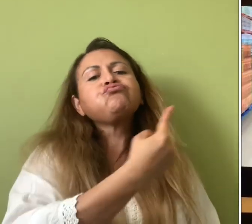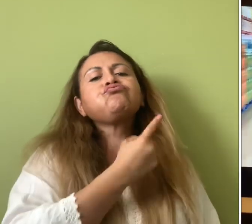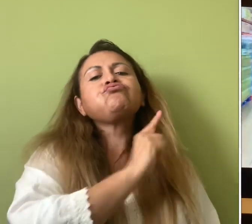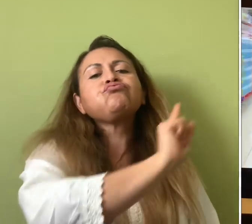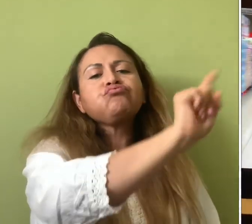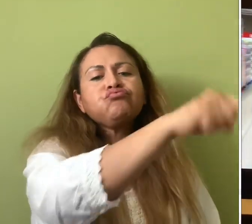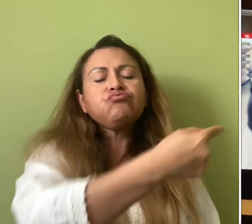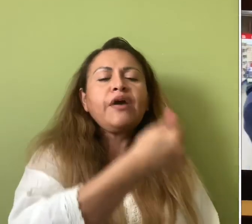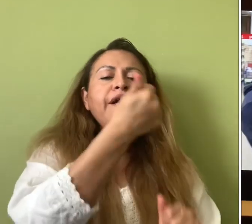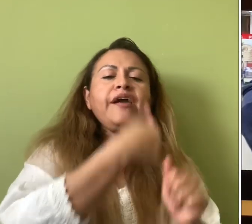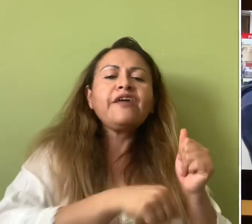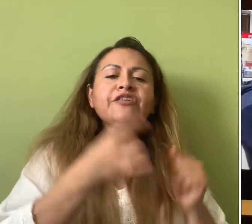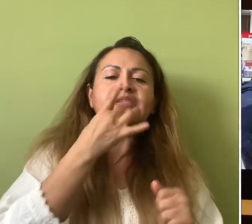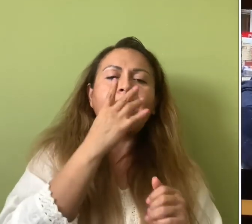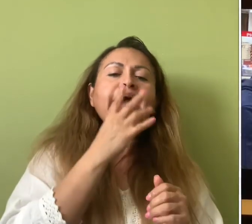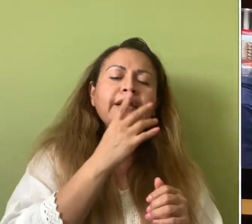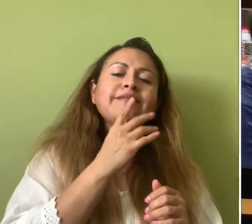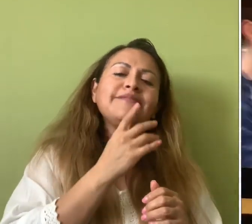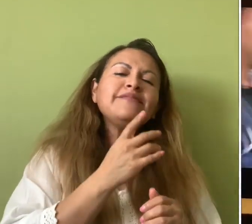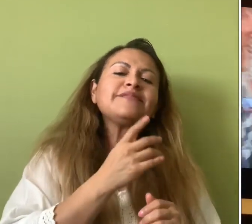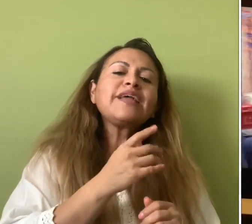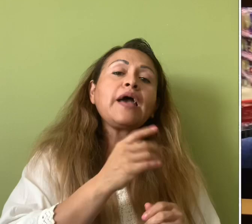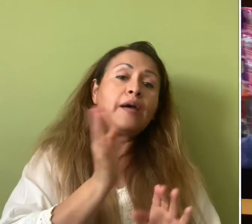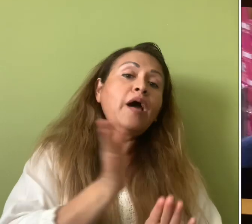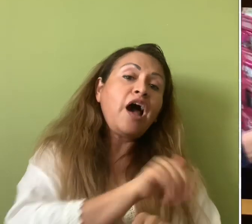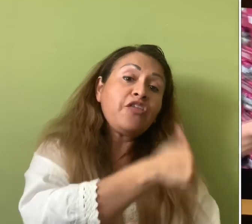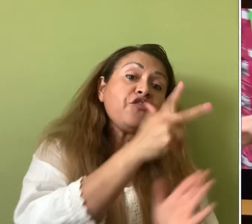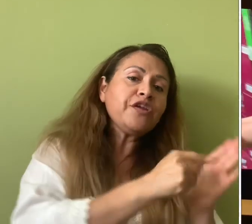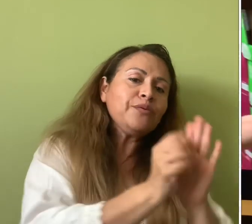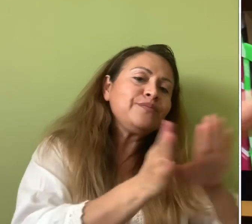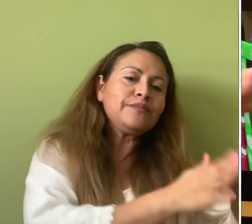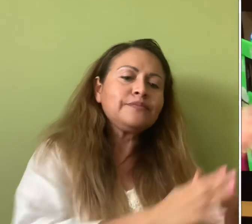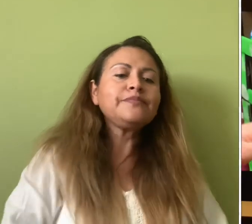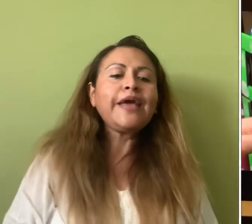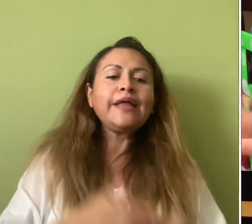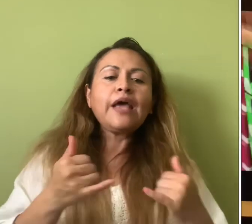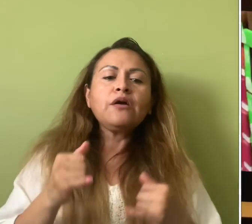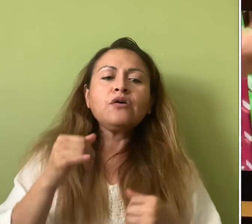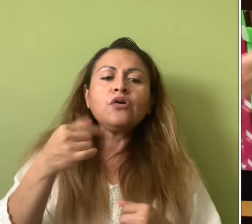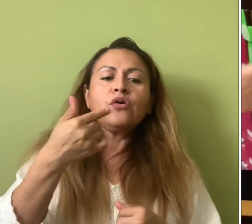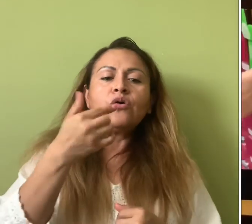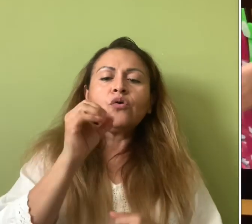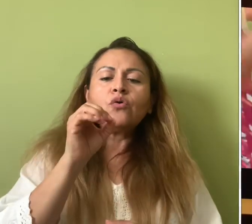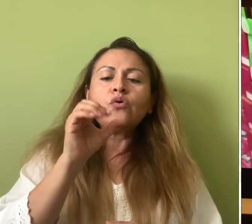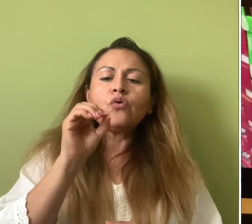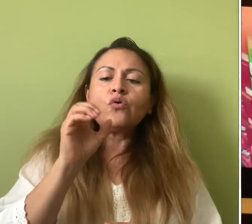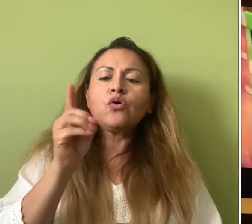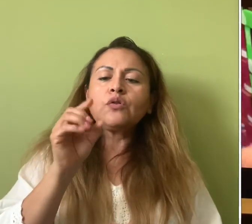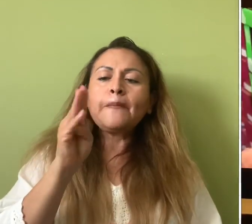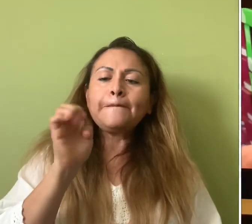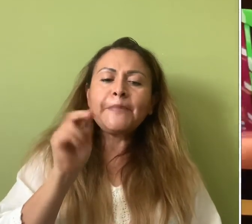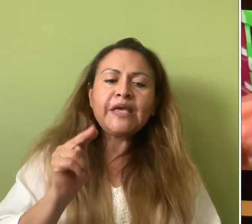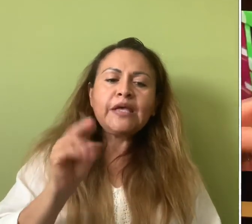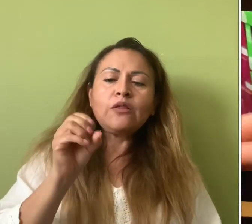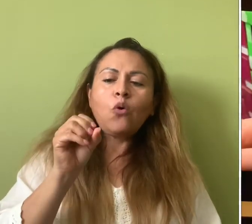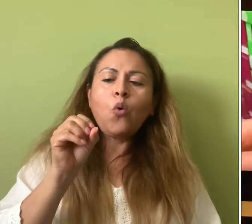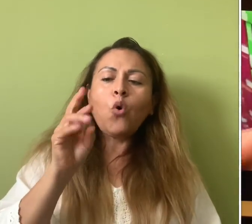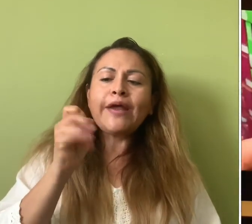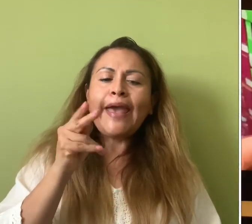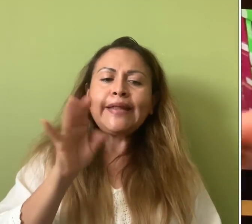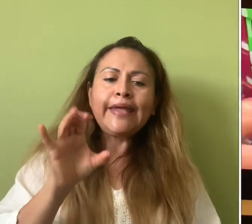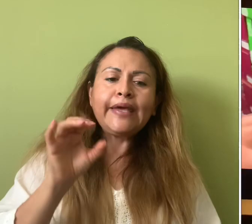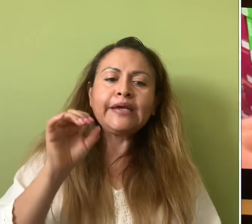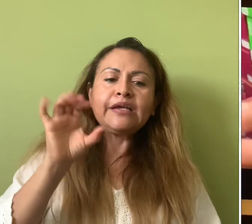reviewing a ton of stuff. It's a great video. But here's something I haven't seen before. It's the Good Bean organic chickpeas. And here's where I look at the packaging. Look at the